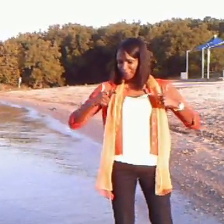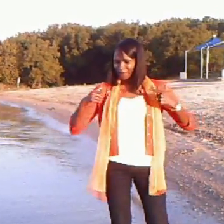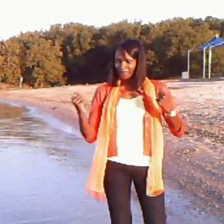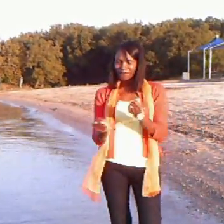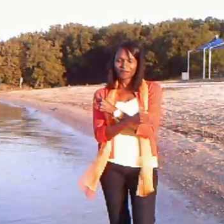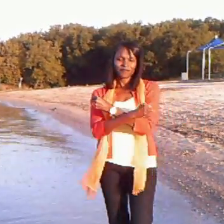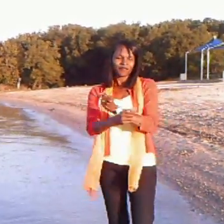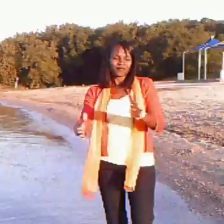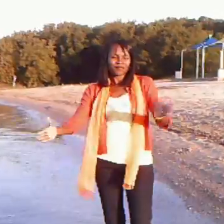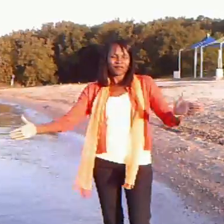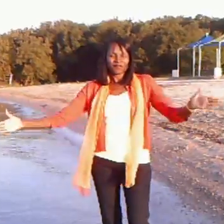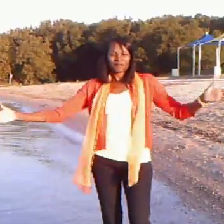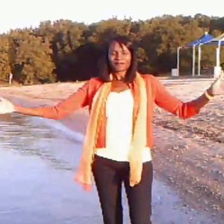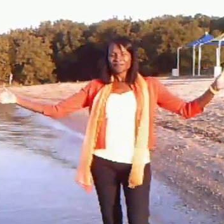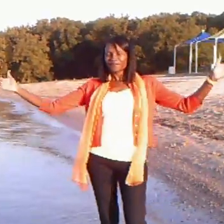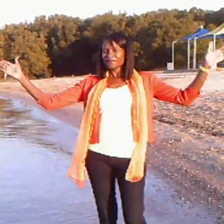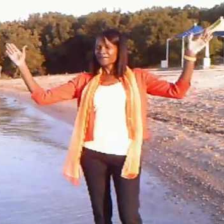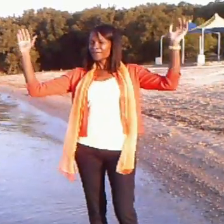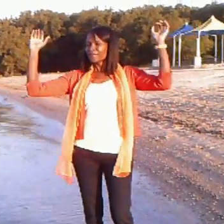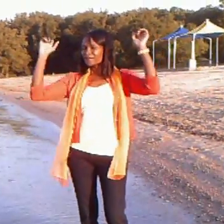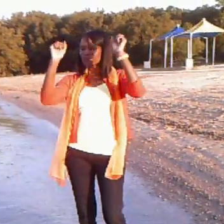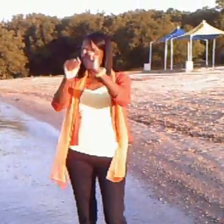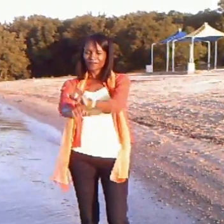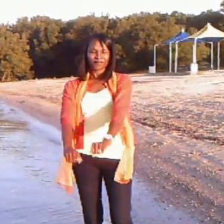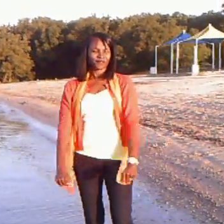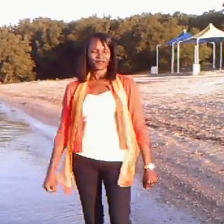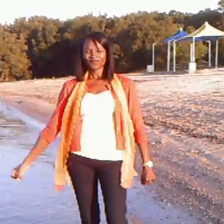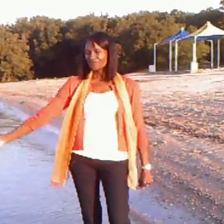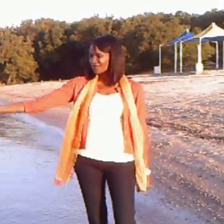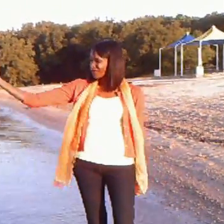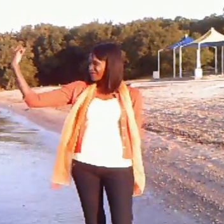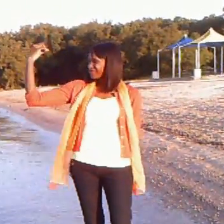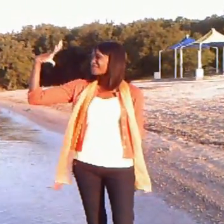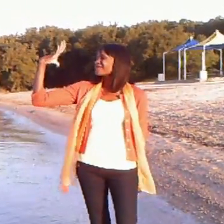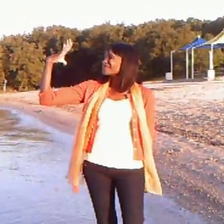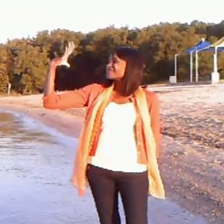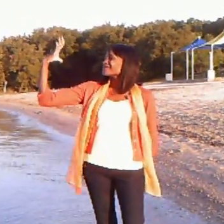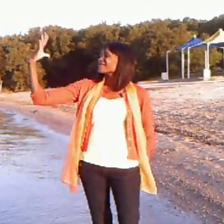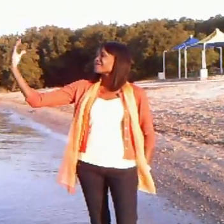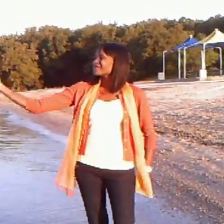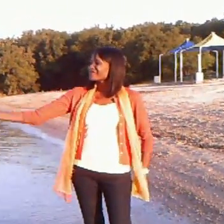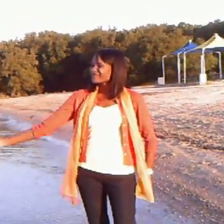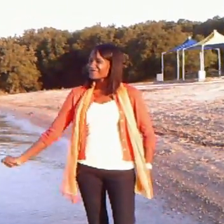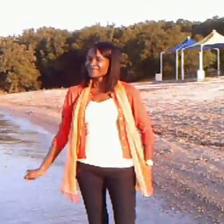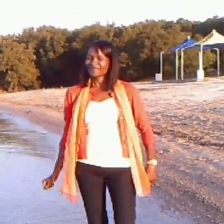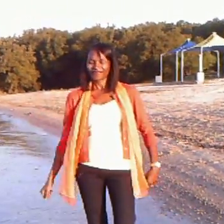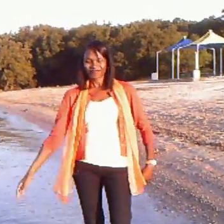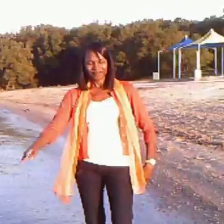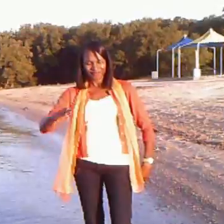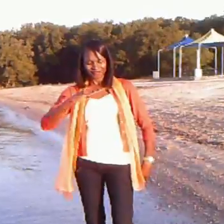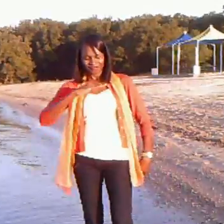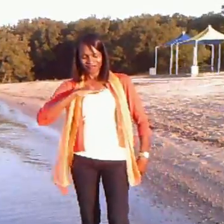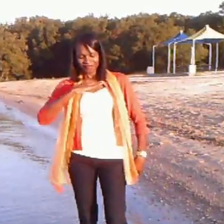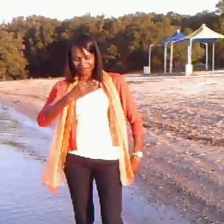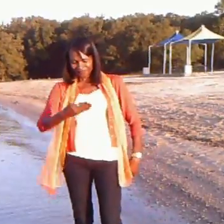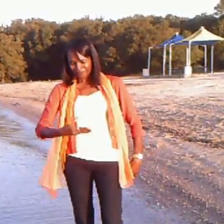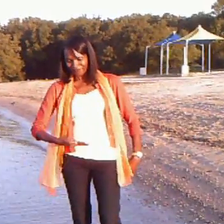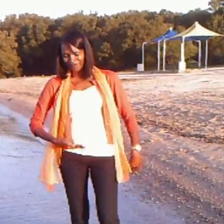Under the sunlight Welcome to this place